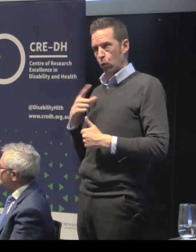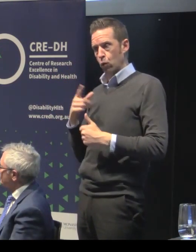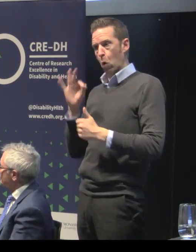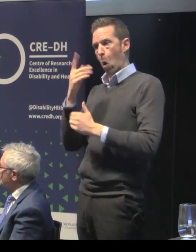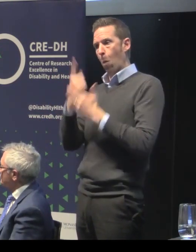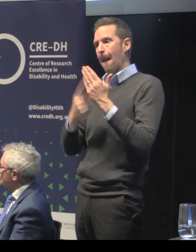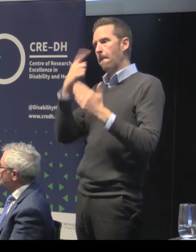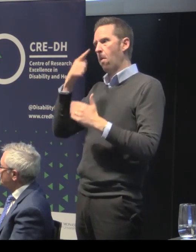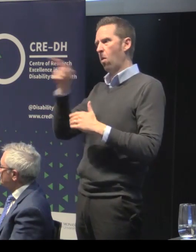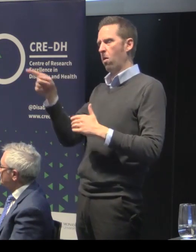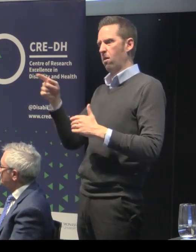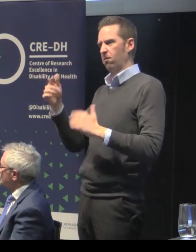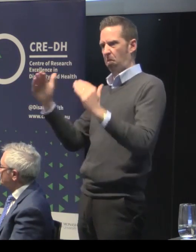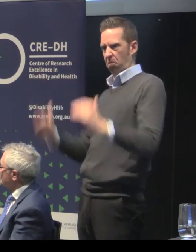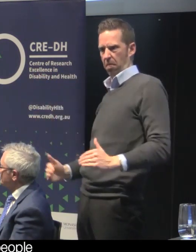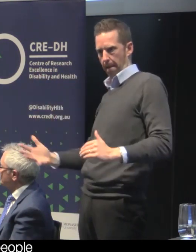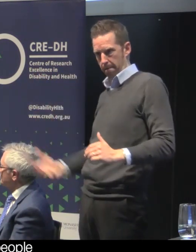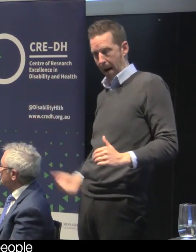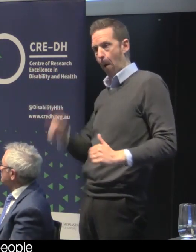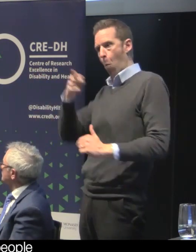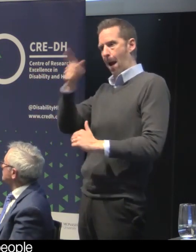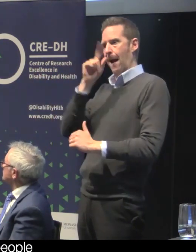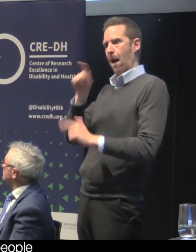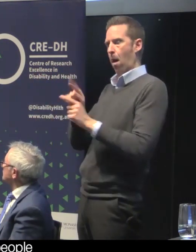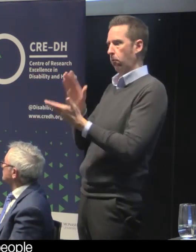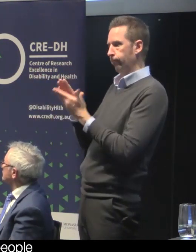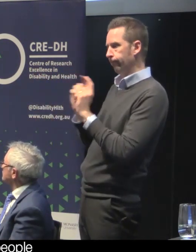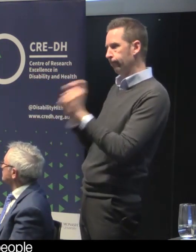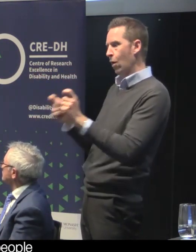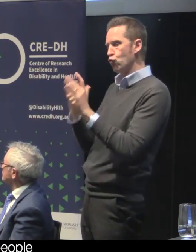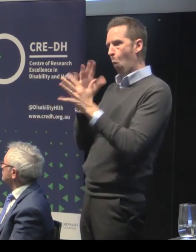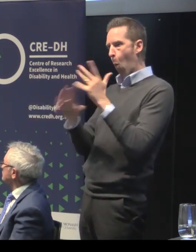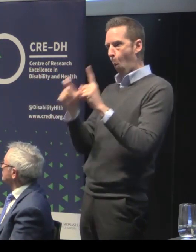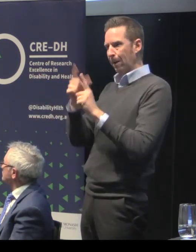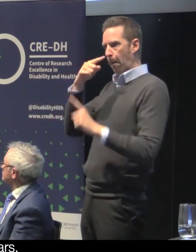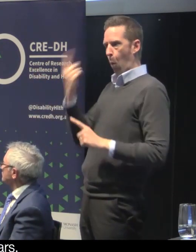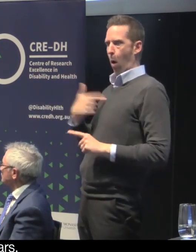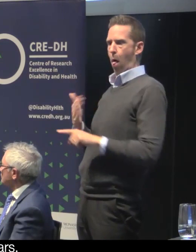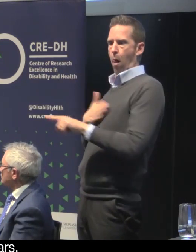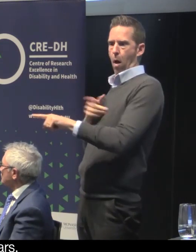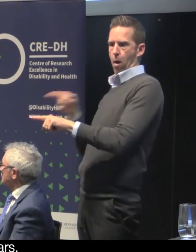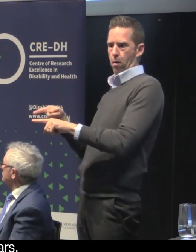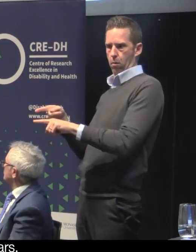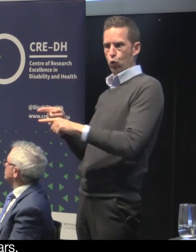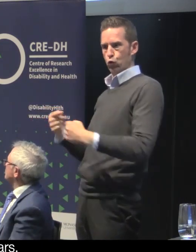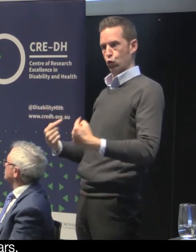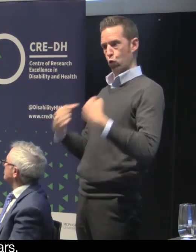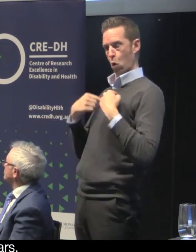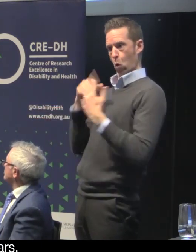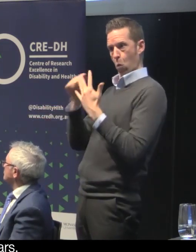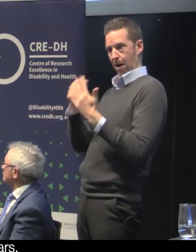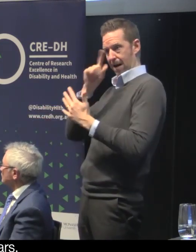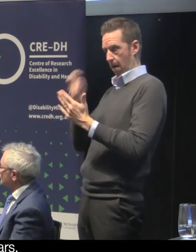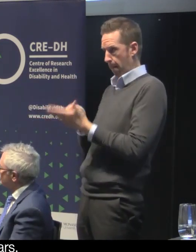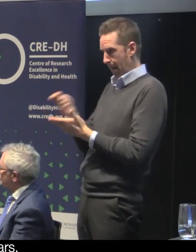are underpaid, but you can reward people that you like. So if you've had someone for 3 or 4 years, you can put